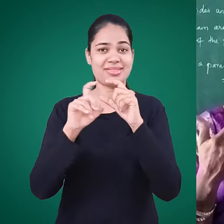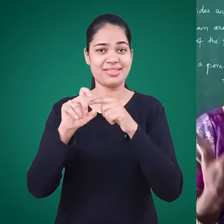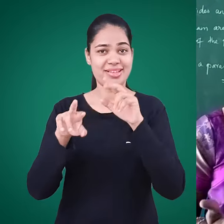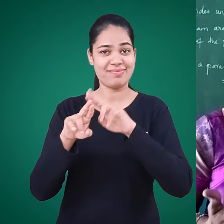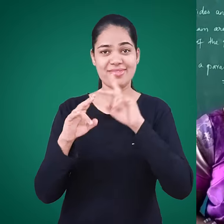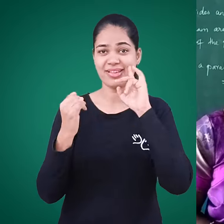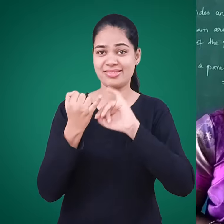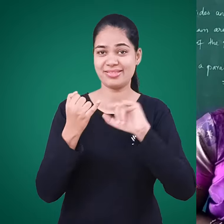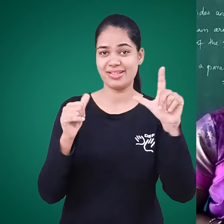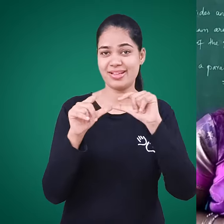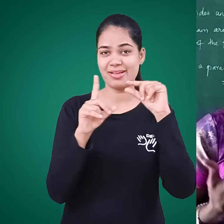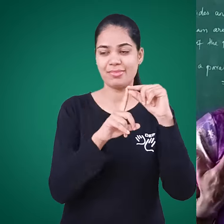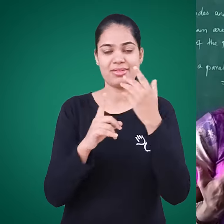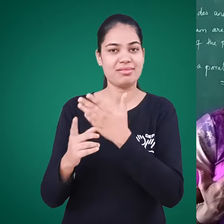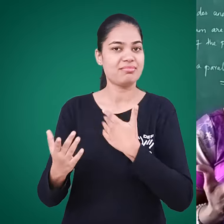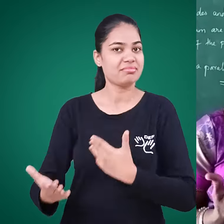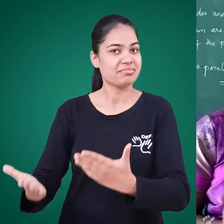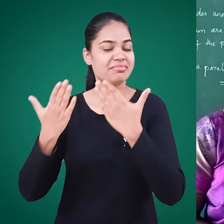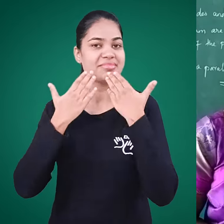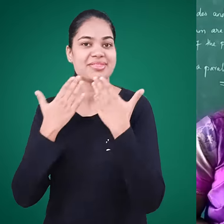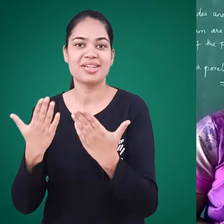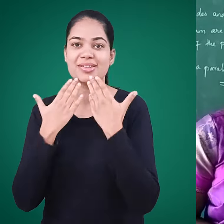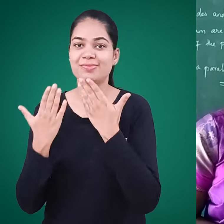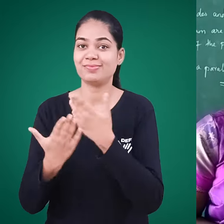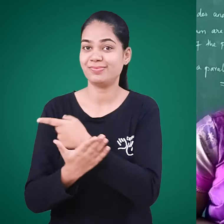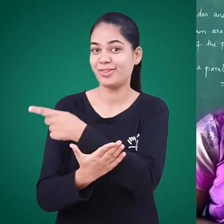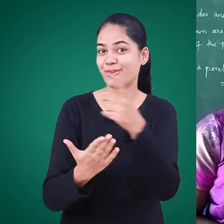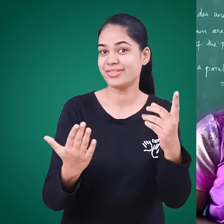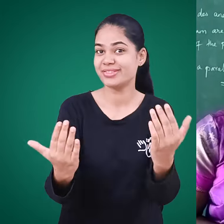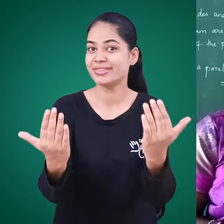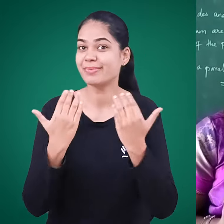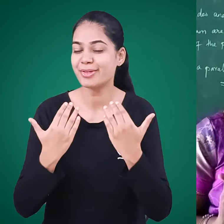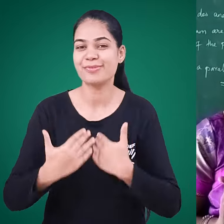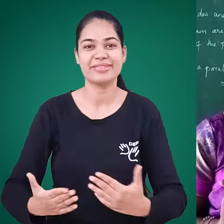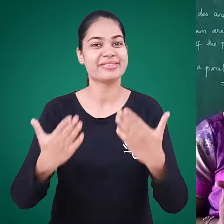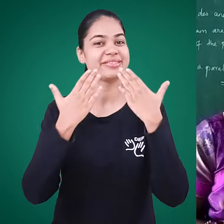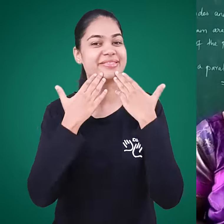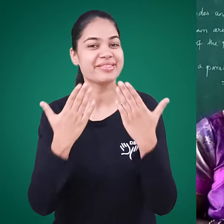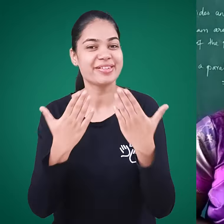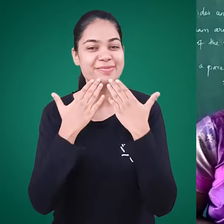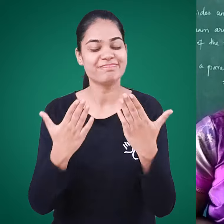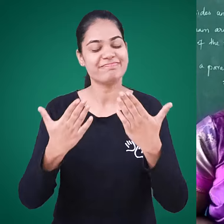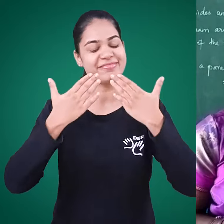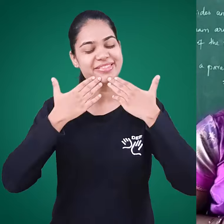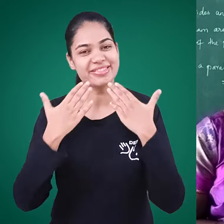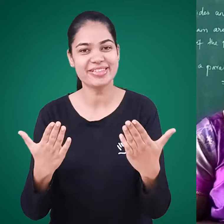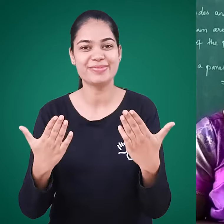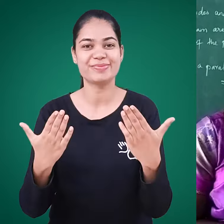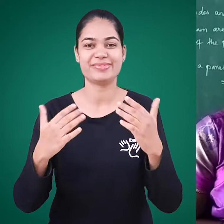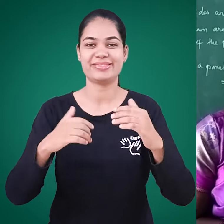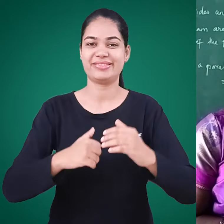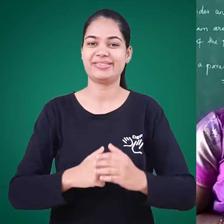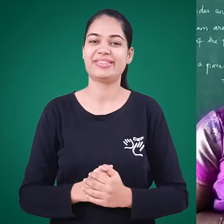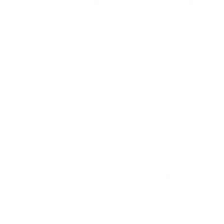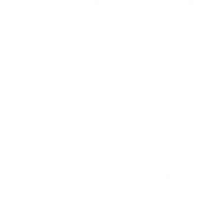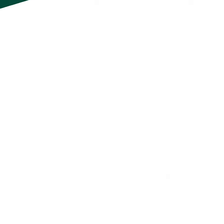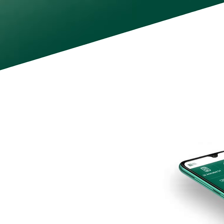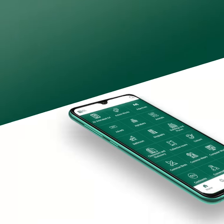So thank you so much for this DEF ISL app. Thank you so much for supporting us. Thank you.